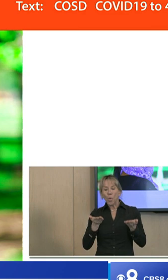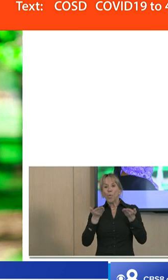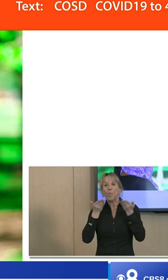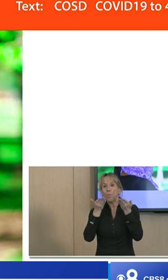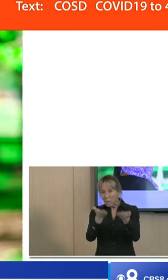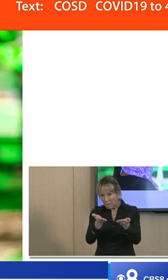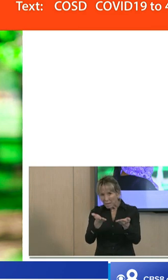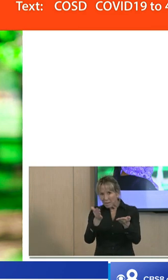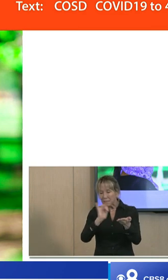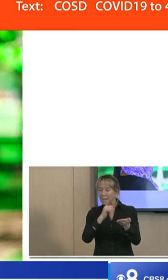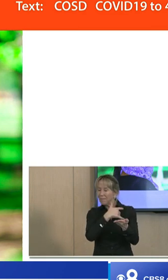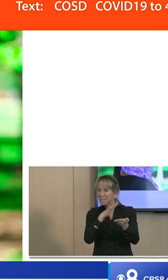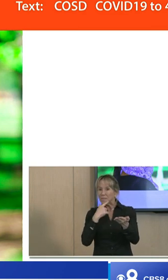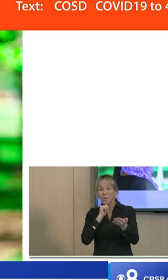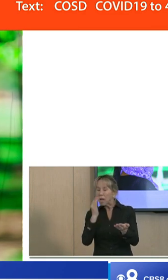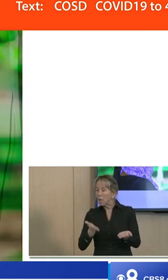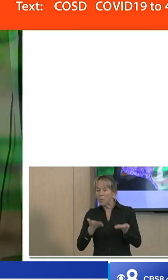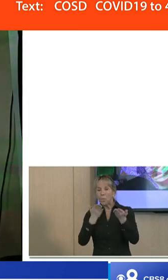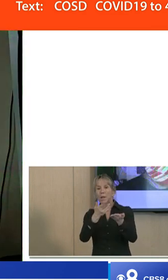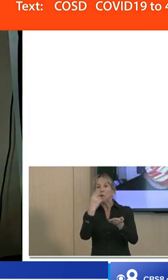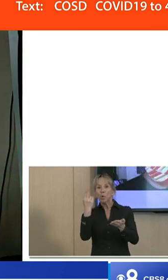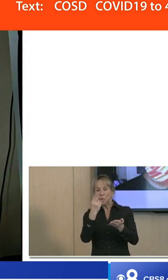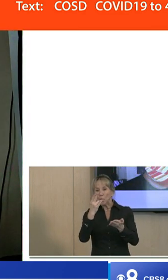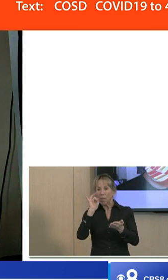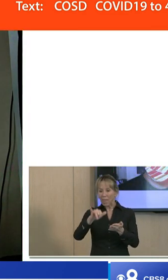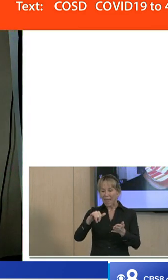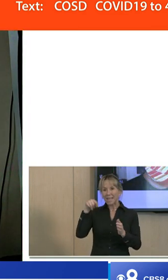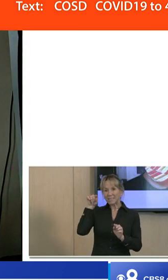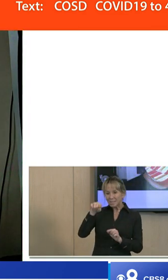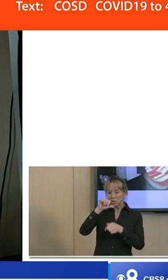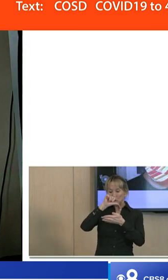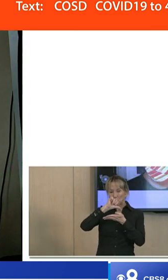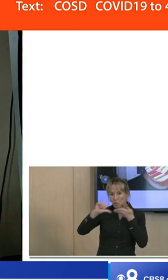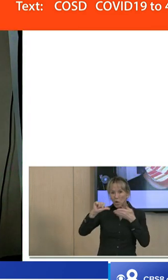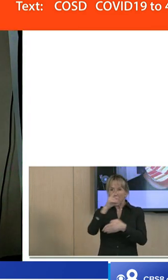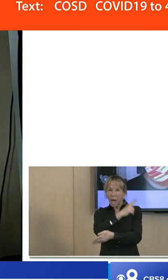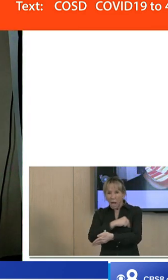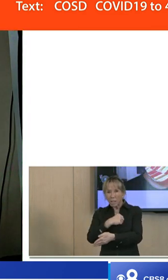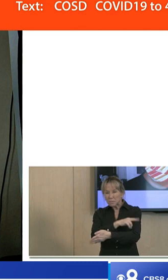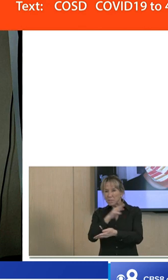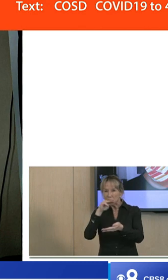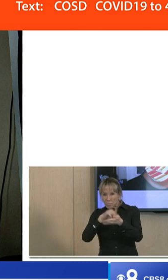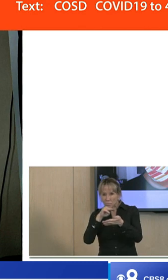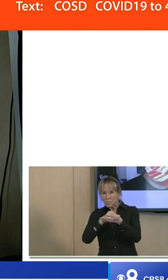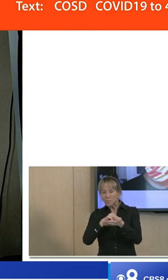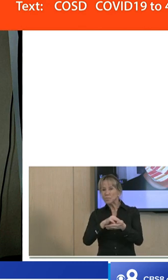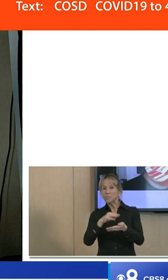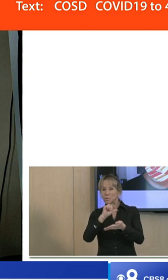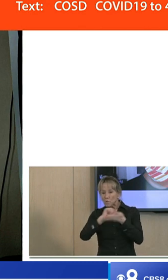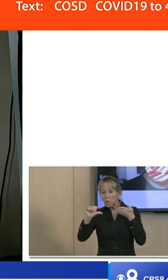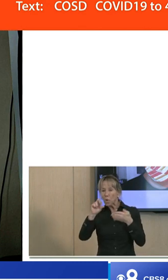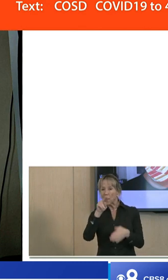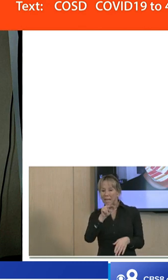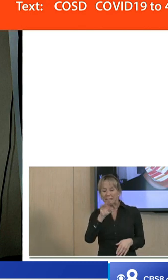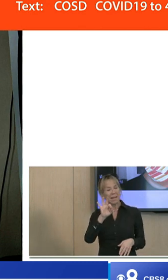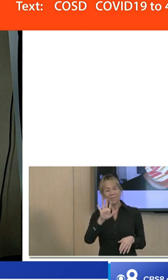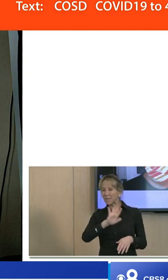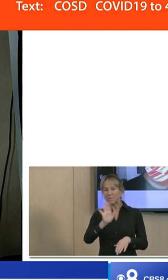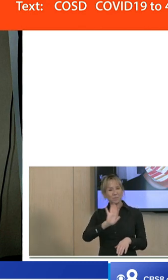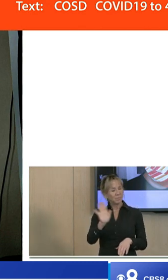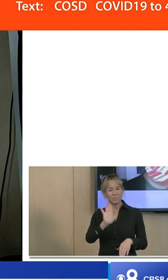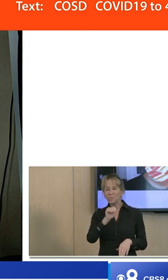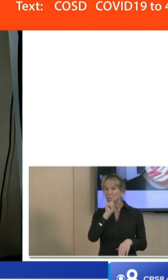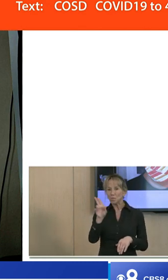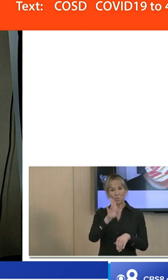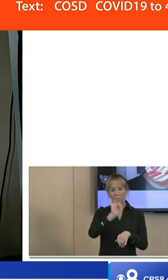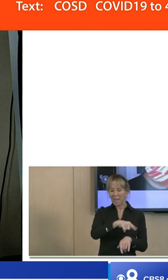use, as has already been stated by Rob Sills, the surgical masks or N95 masks. You can cover your